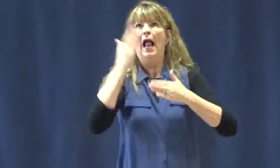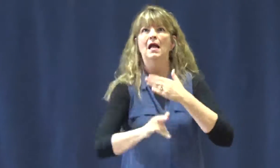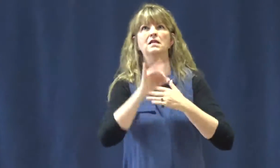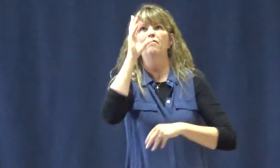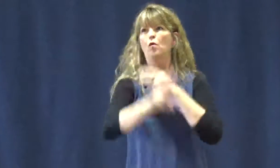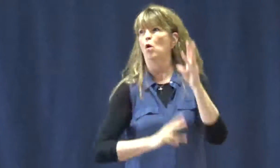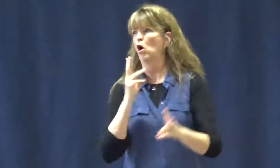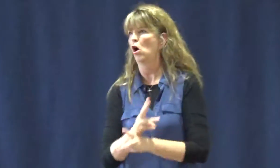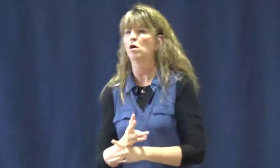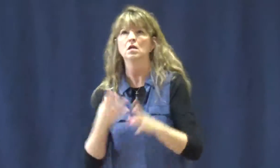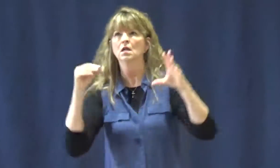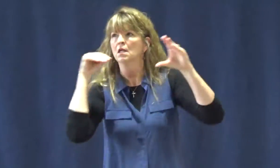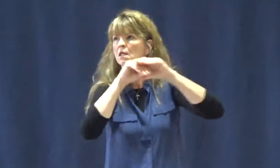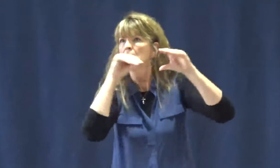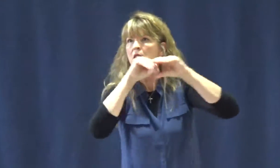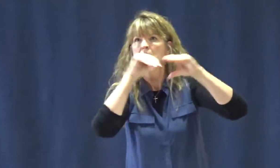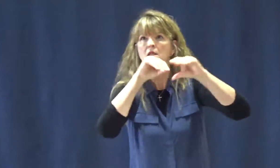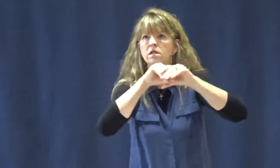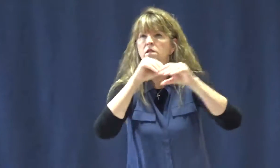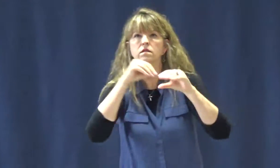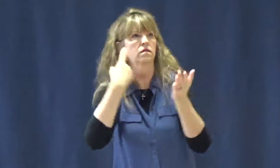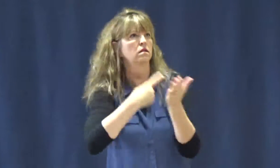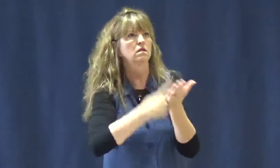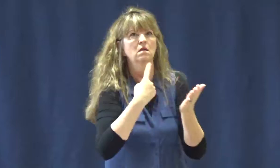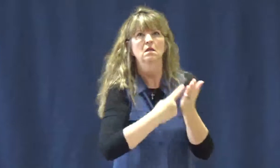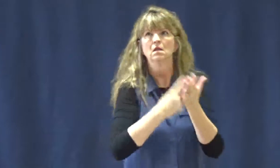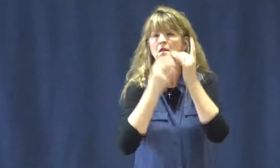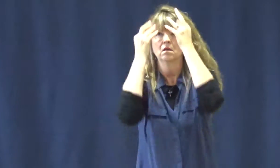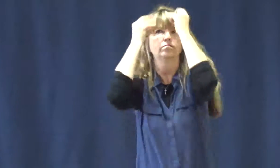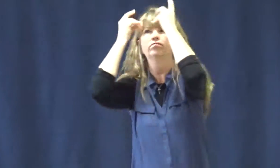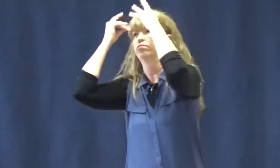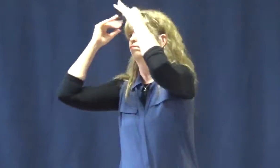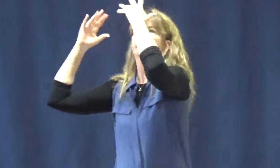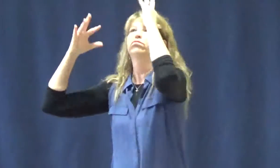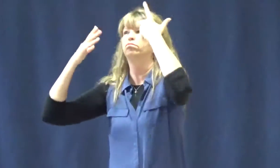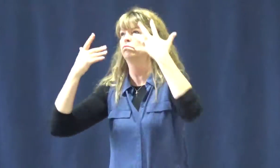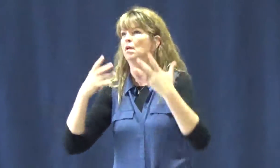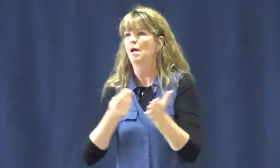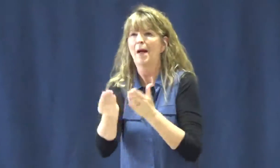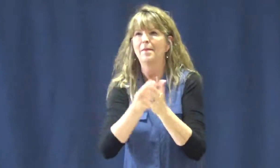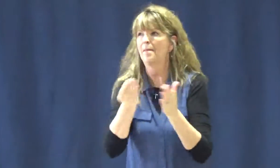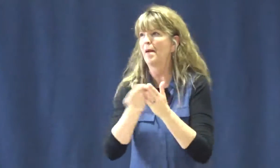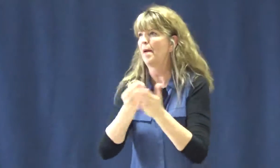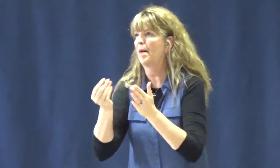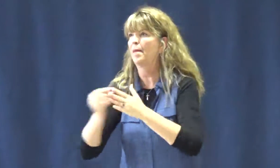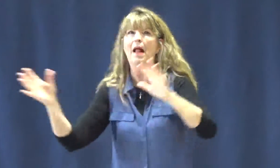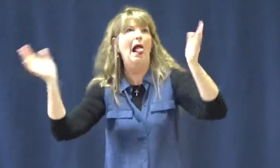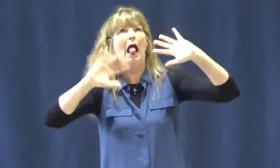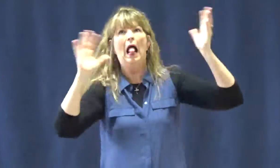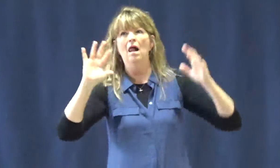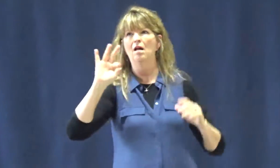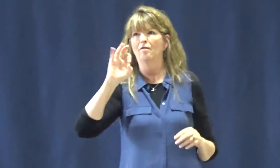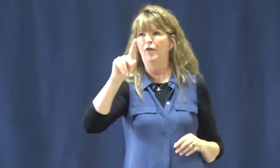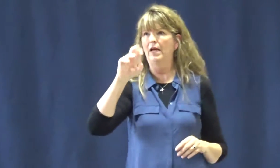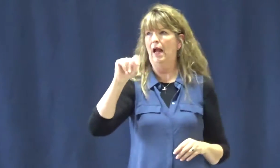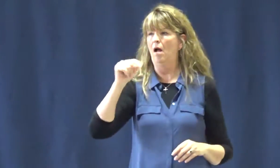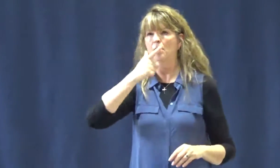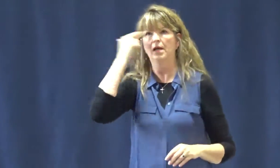that's all they can think about, the end of the world, where they say and they discuss, and their mind is constantly on the end of the world, and they're